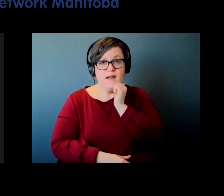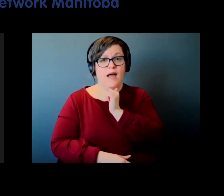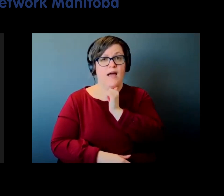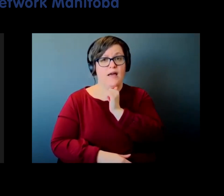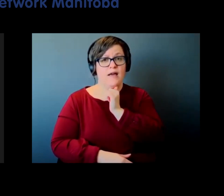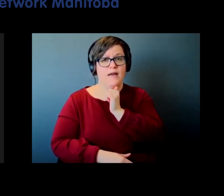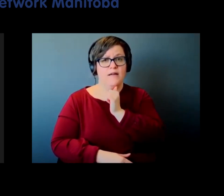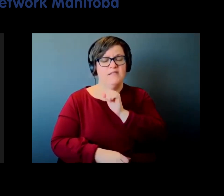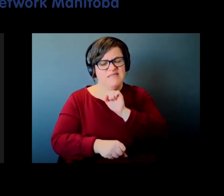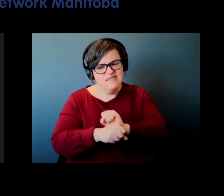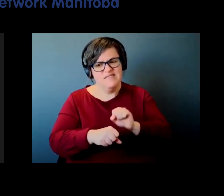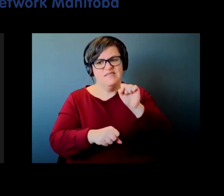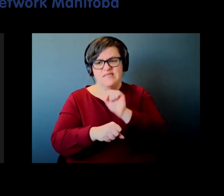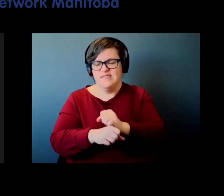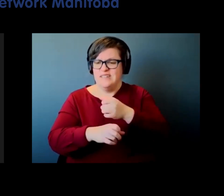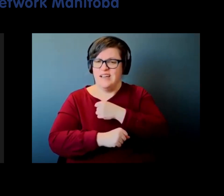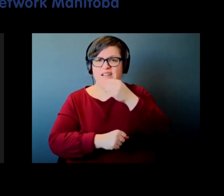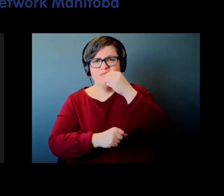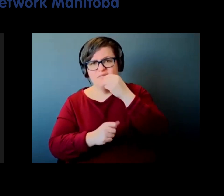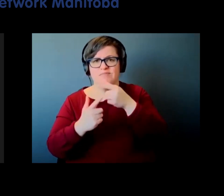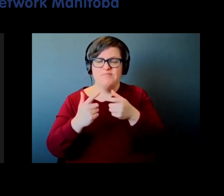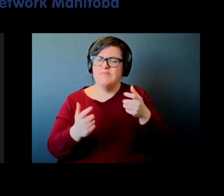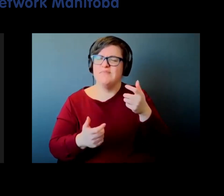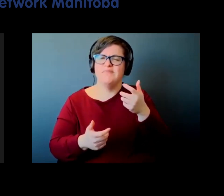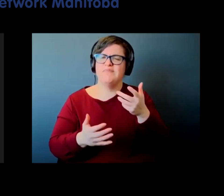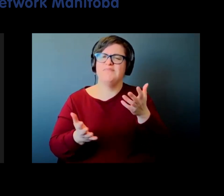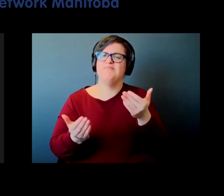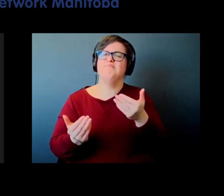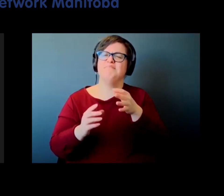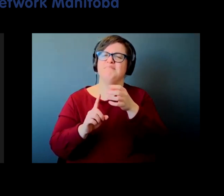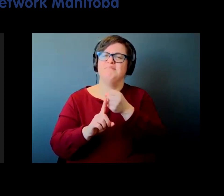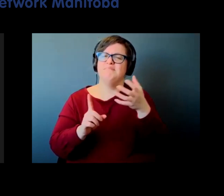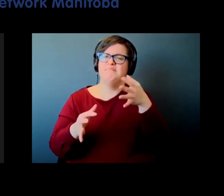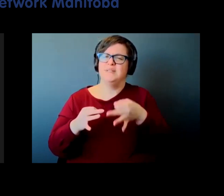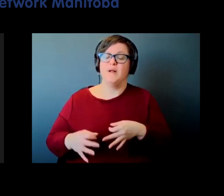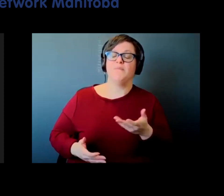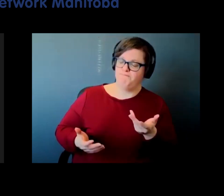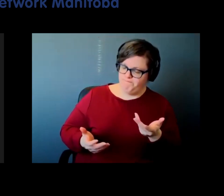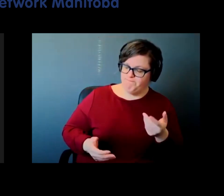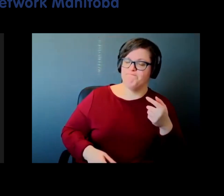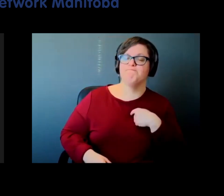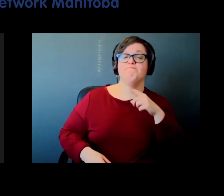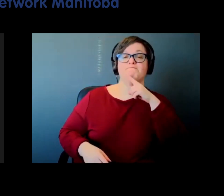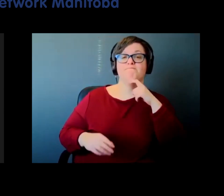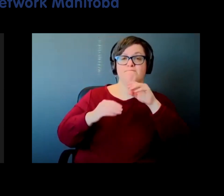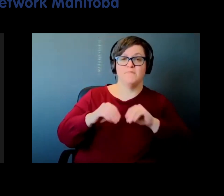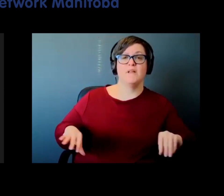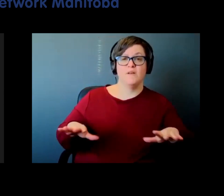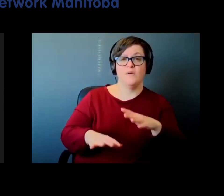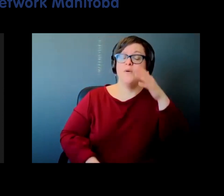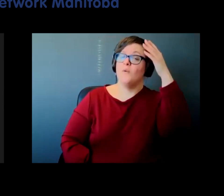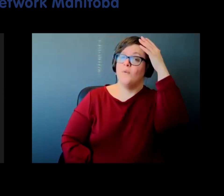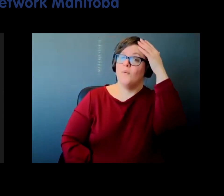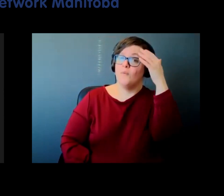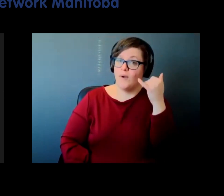daily needs? Okay, thank you. I'm in the desert because it's recommended by